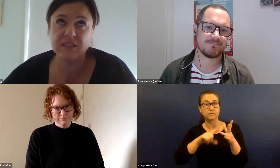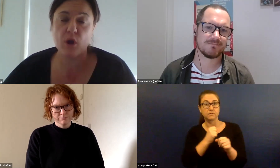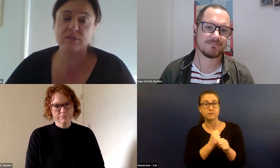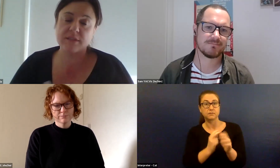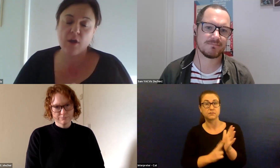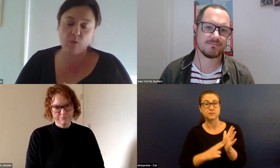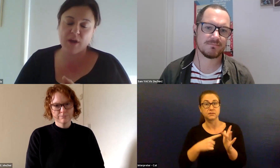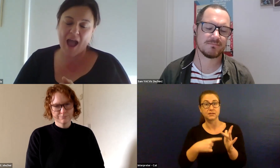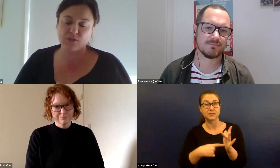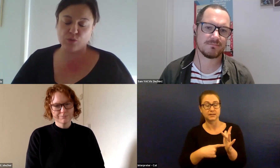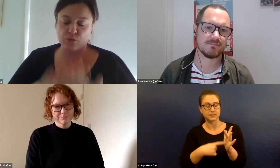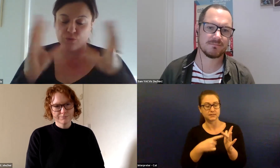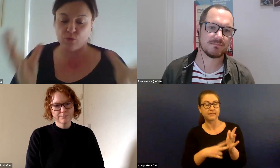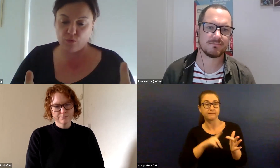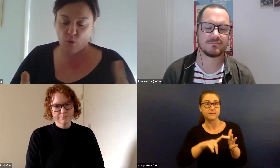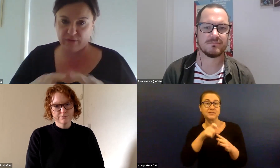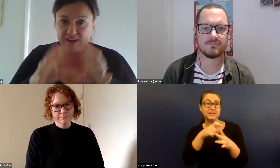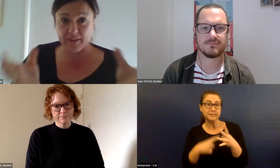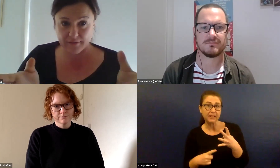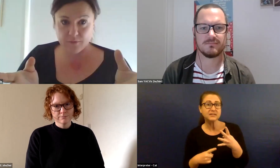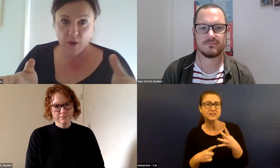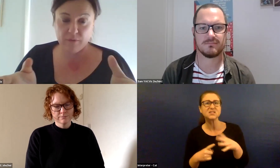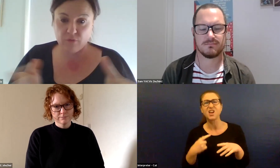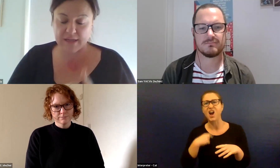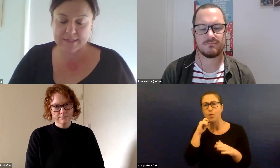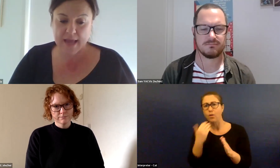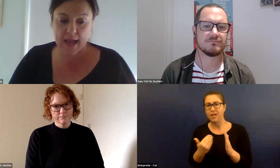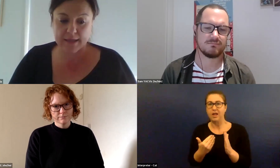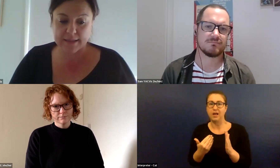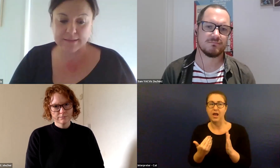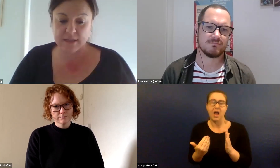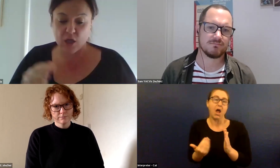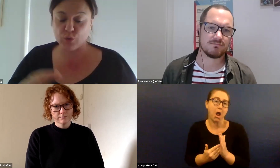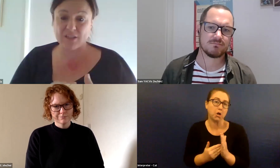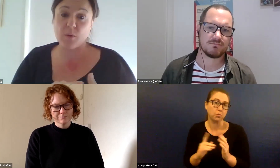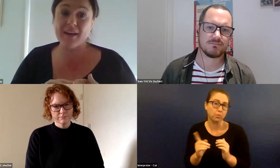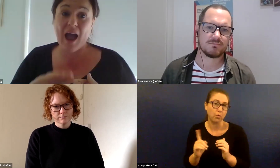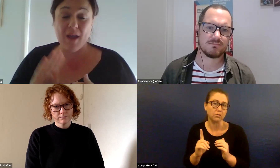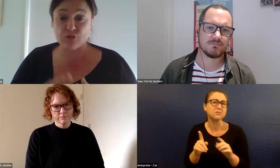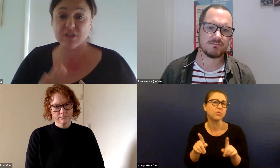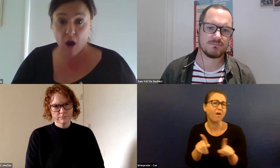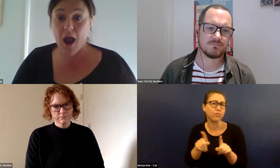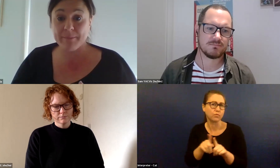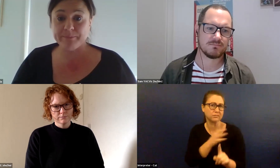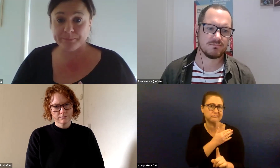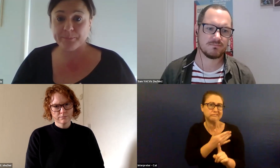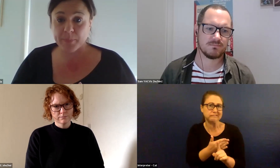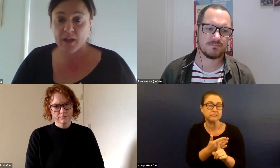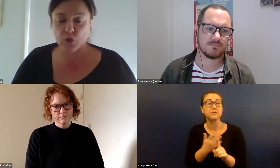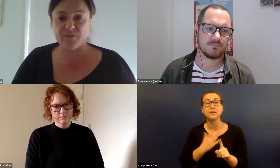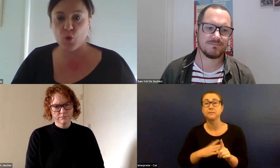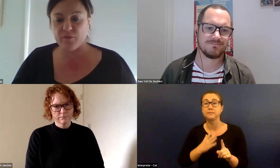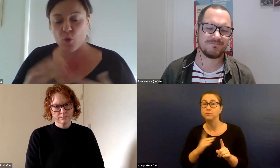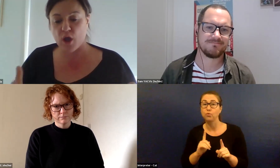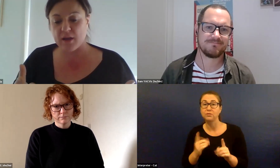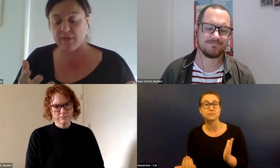I suppose the thing I would add to what I've already said is you need to allow extra time.